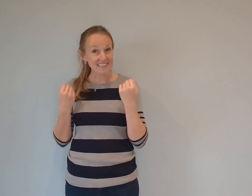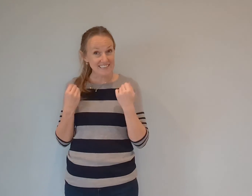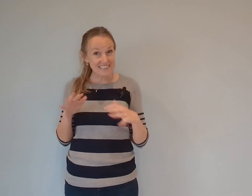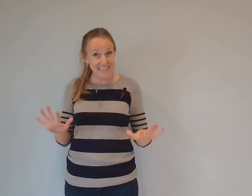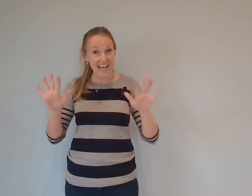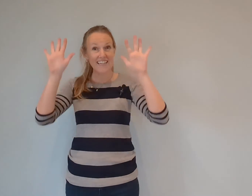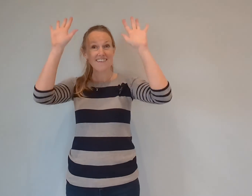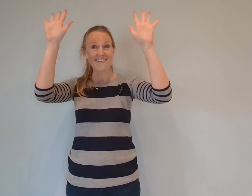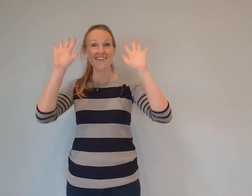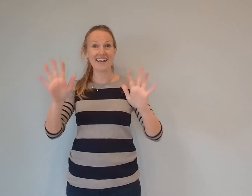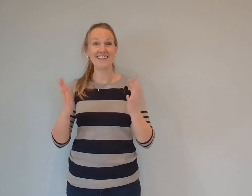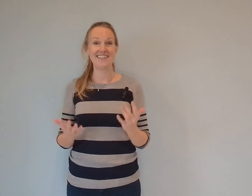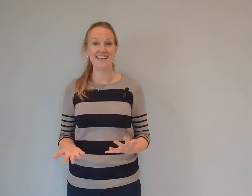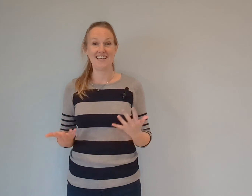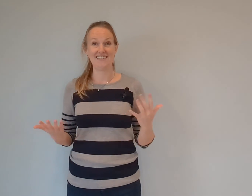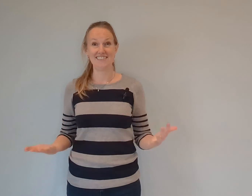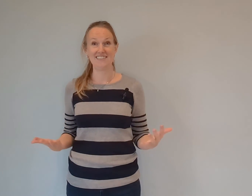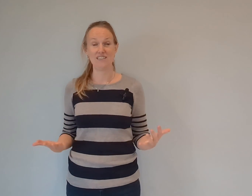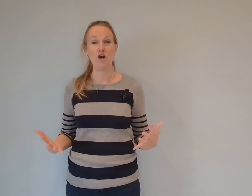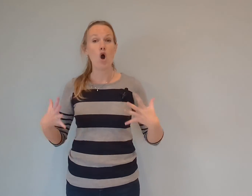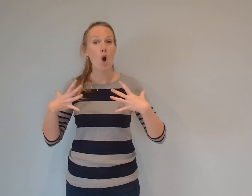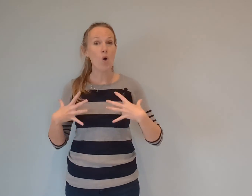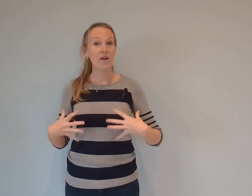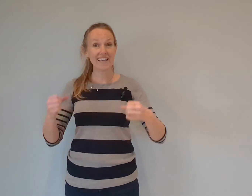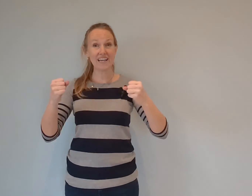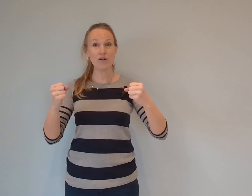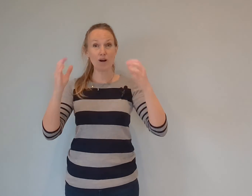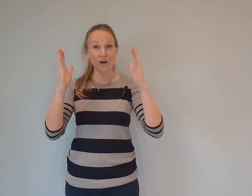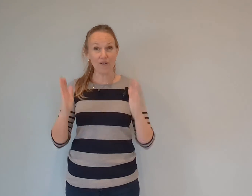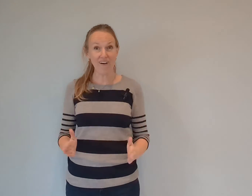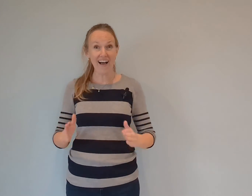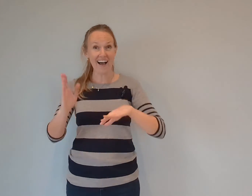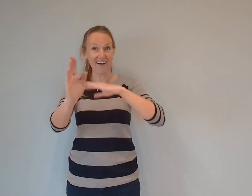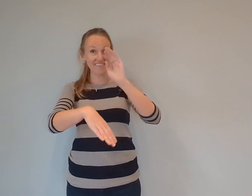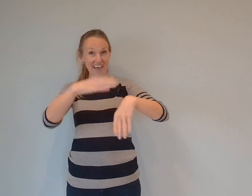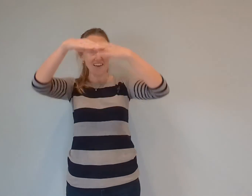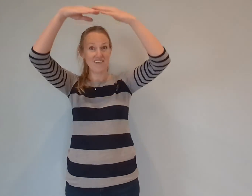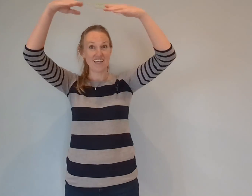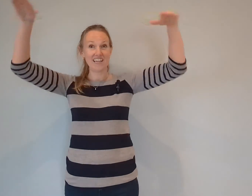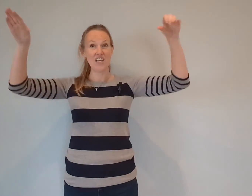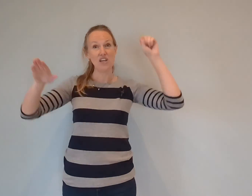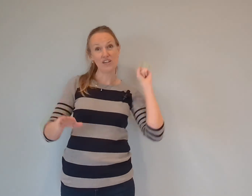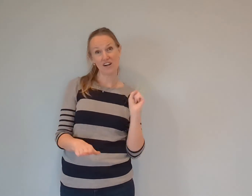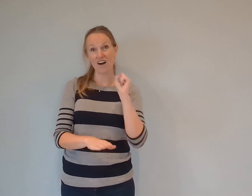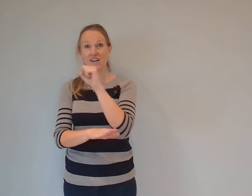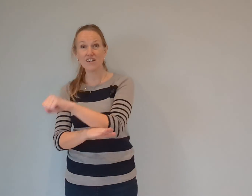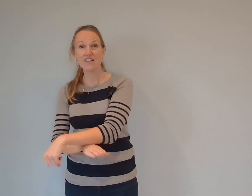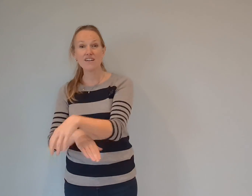has done great things. O hero of heaven, conquered